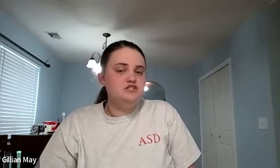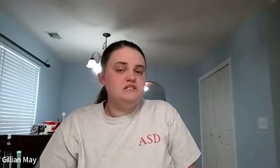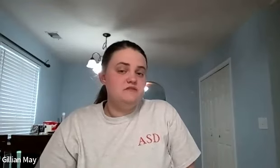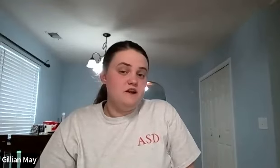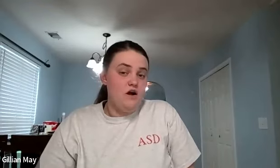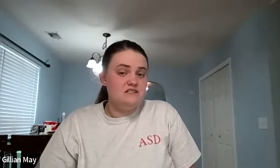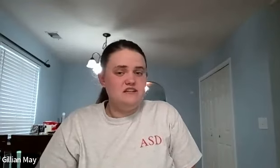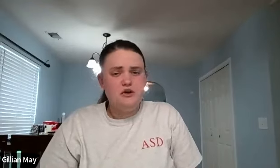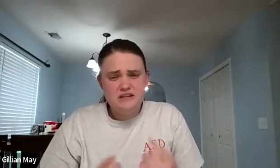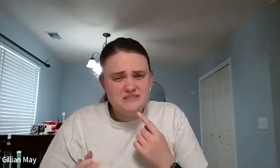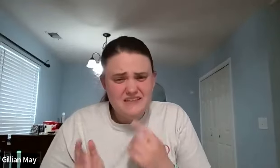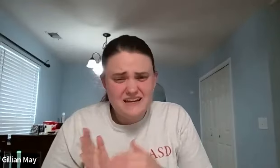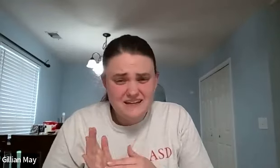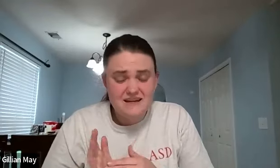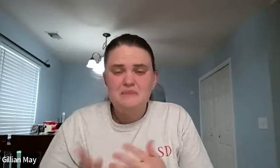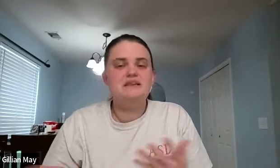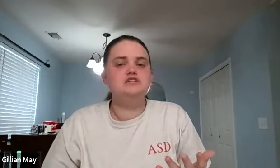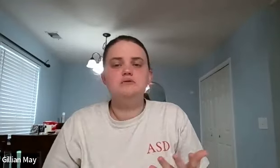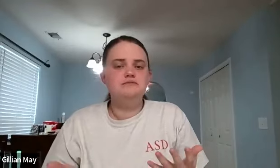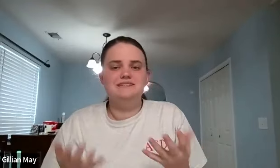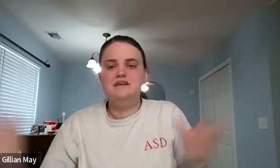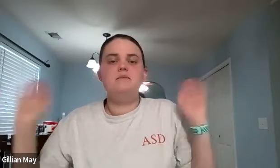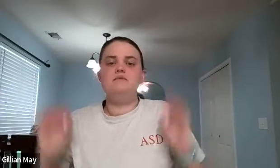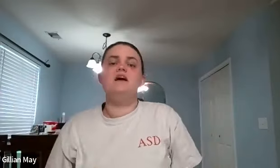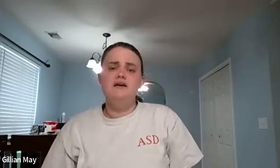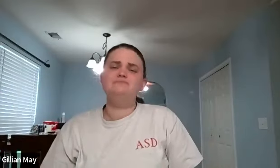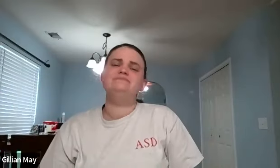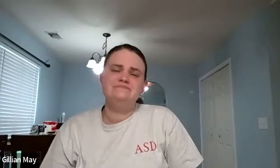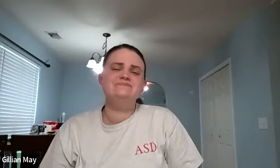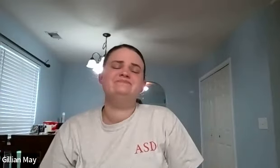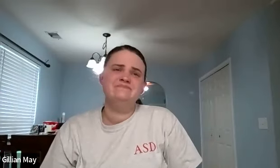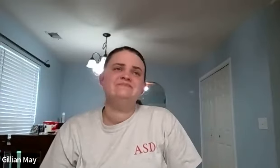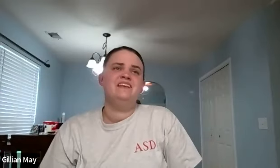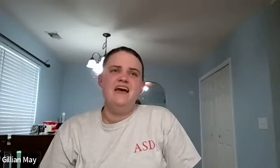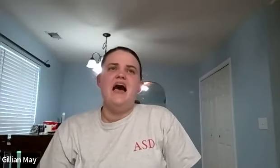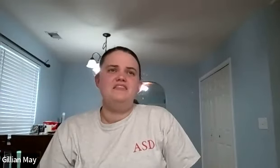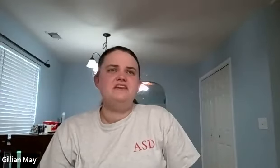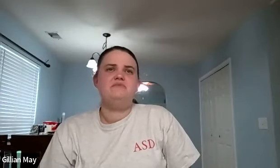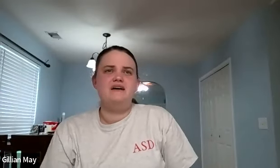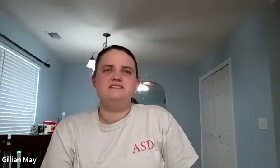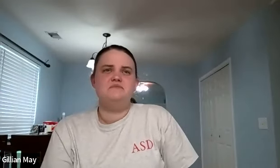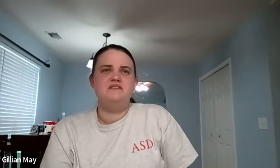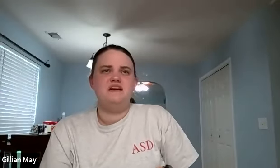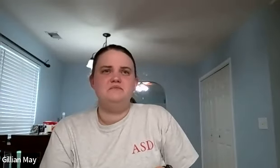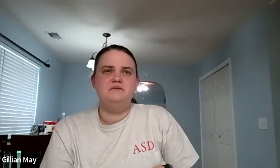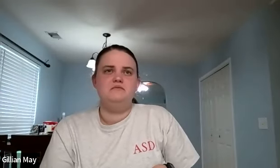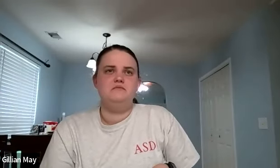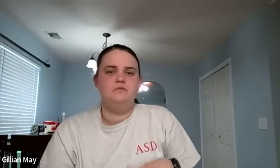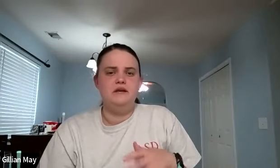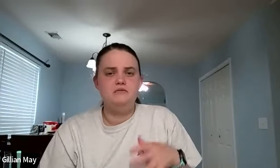just to be very honest, like, oh, can you say that again? But like, don't give up and be like, oh, I think that's something that we don't